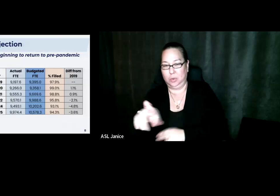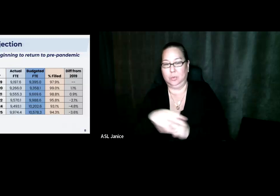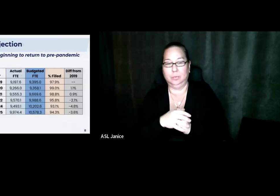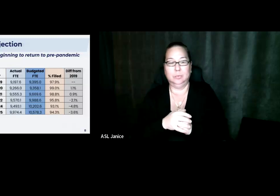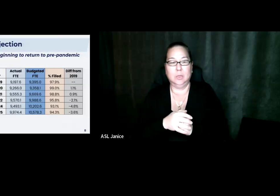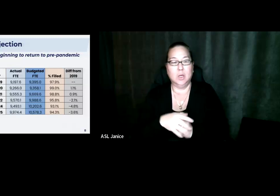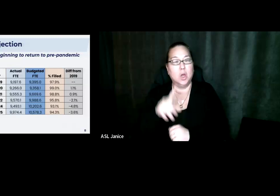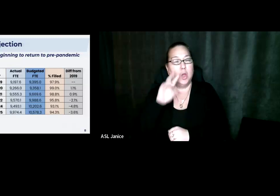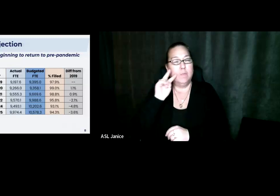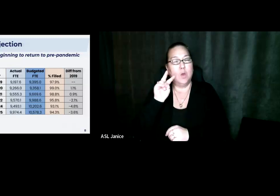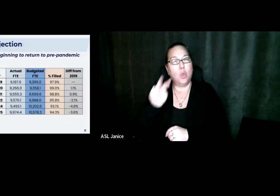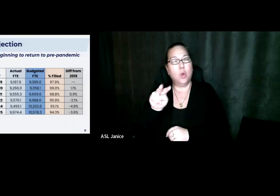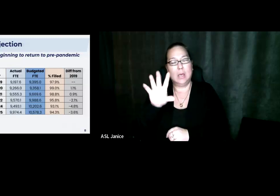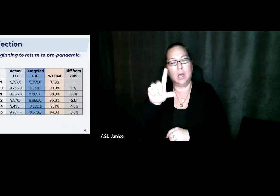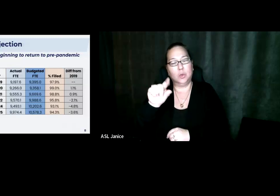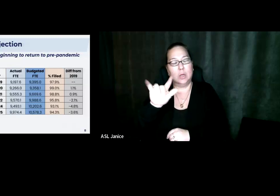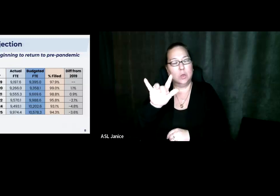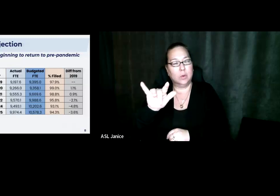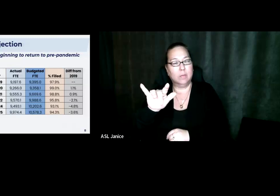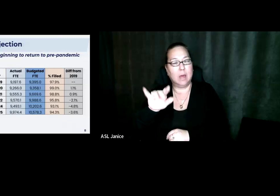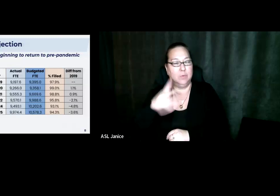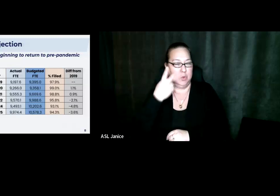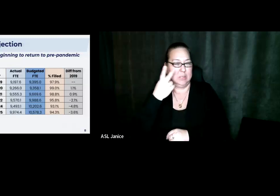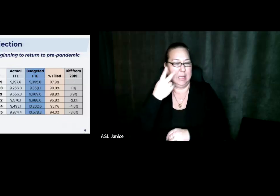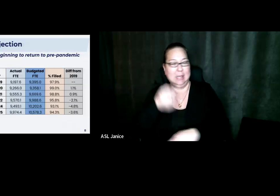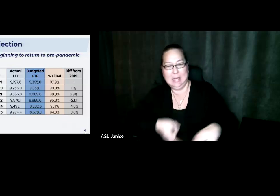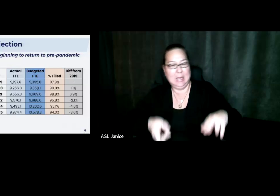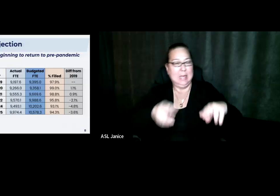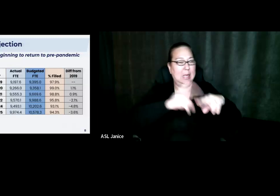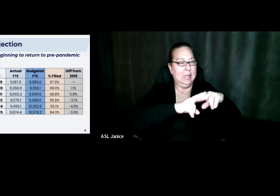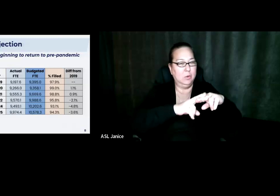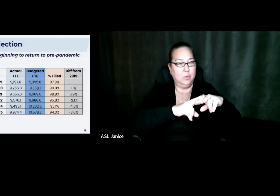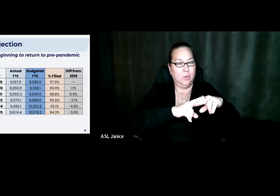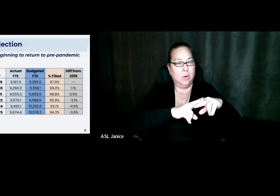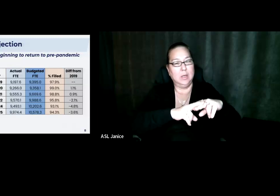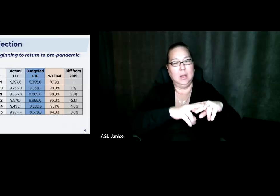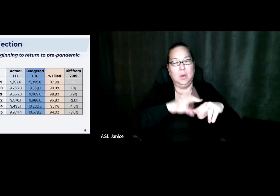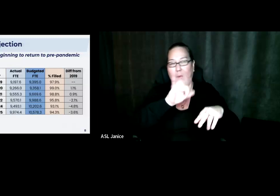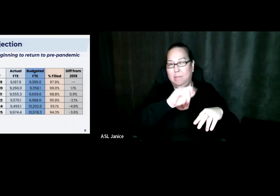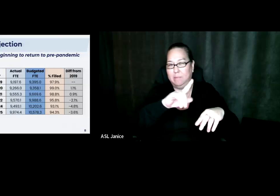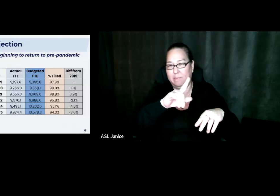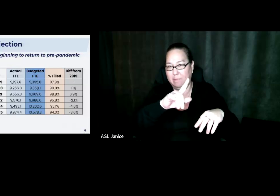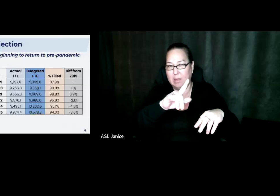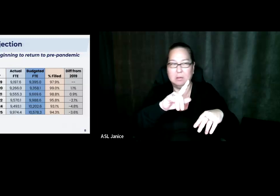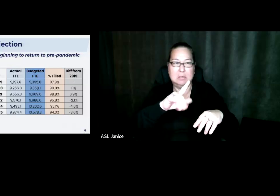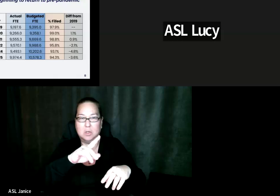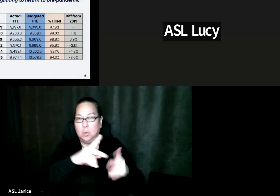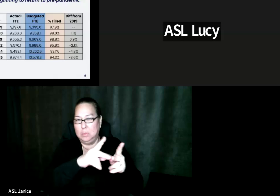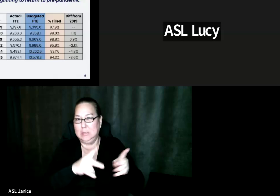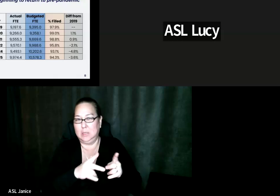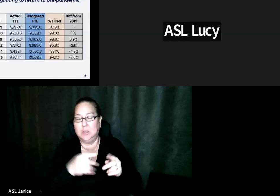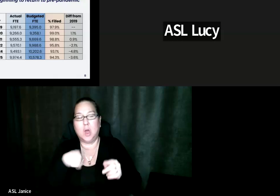actual FTE, you'll see a really significant increase in filled positions. We still do have a higher